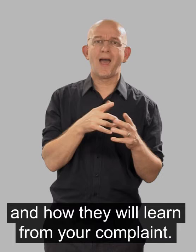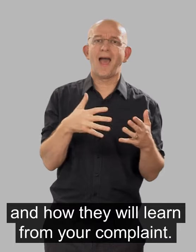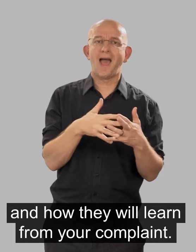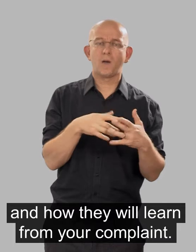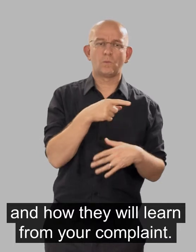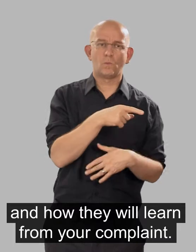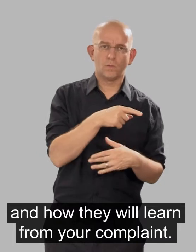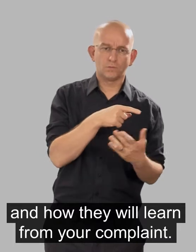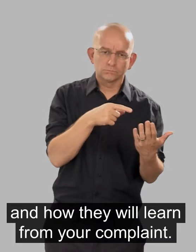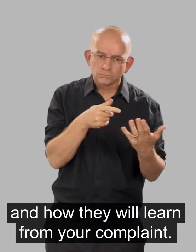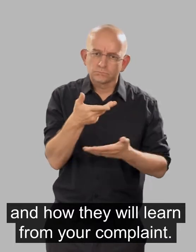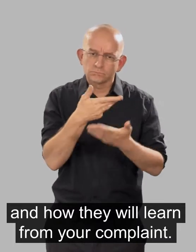will learn from your complaint.